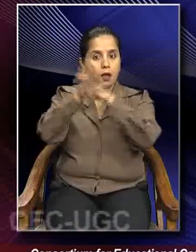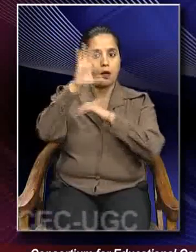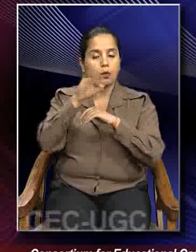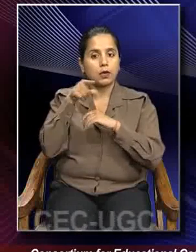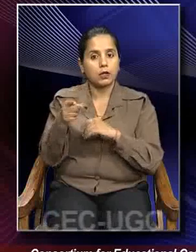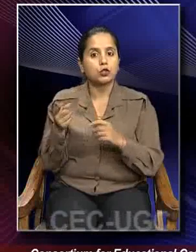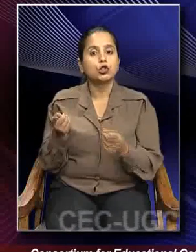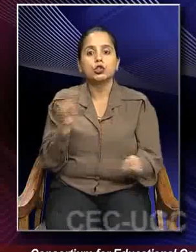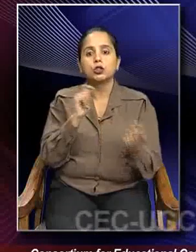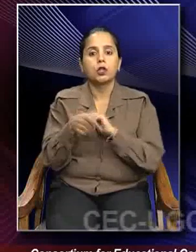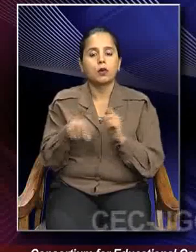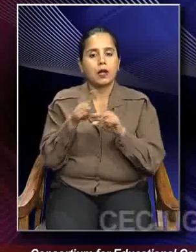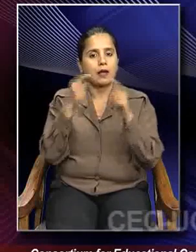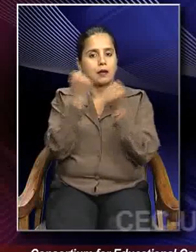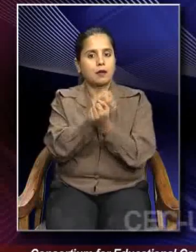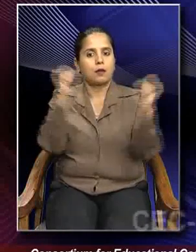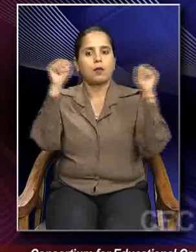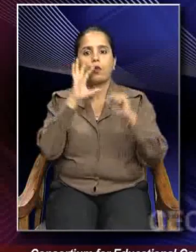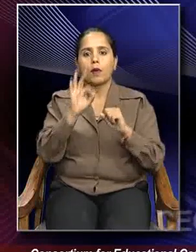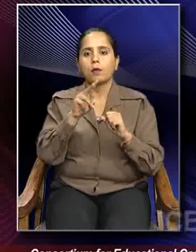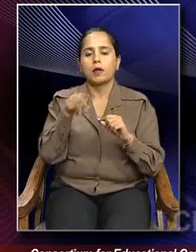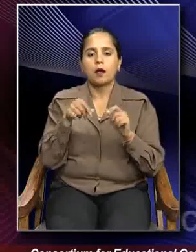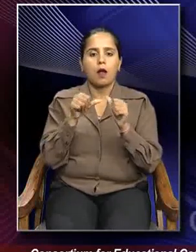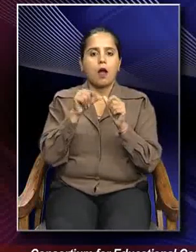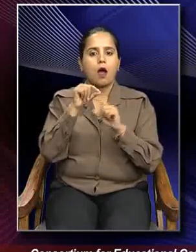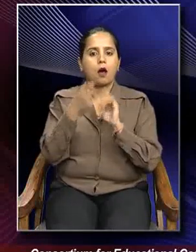that of liberation, which is known as Apavarg.